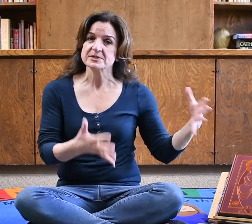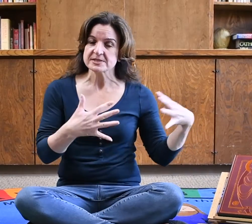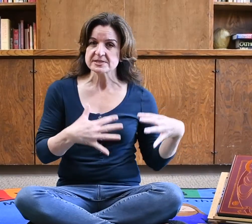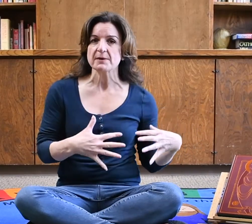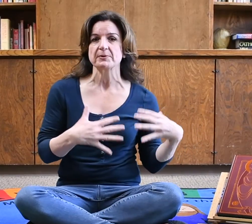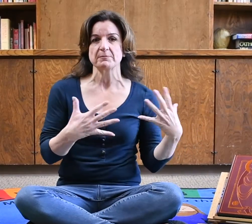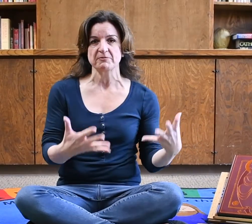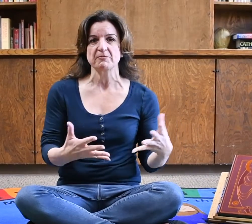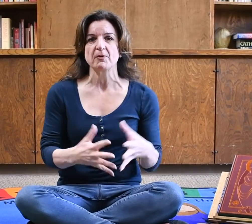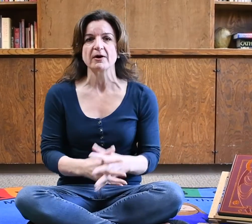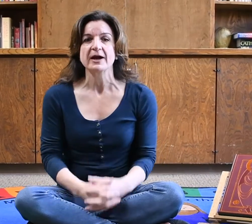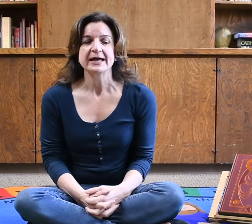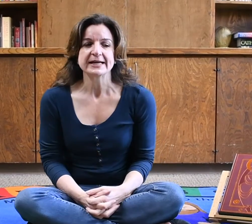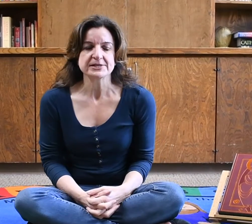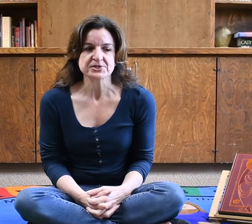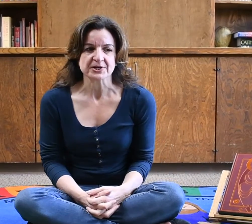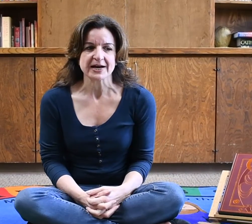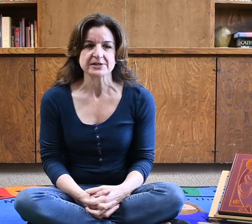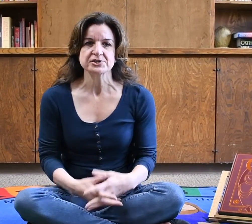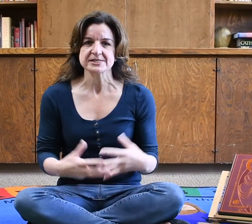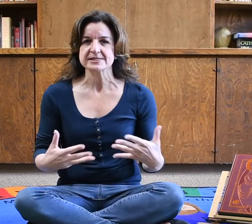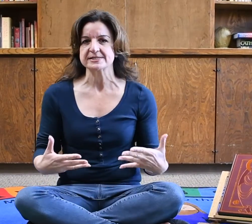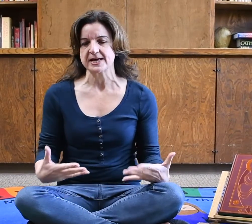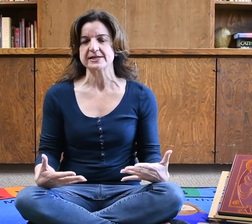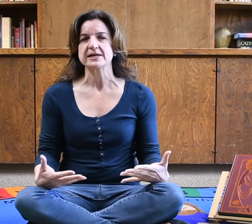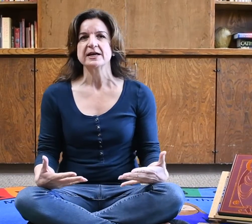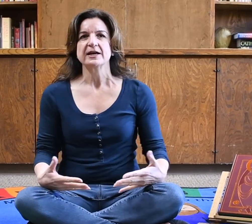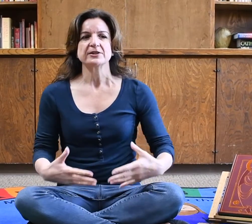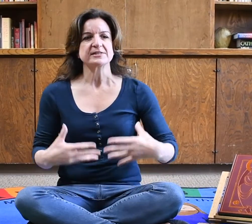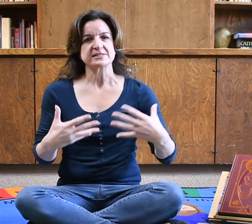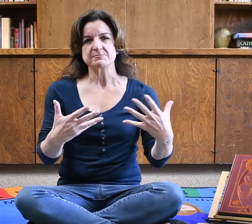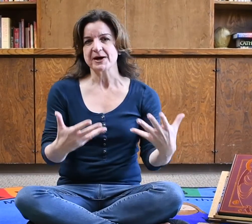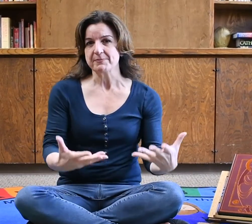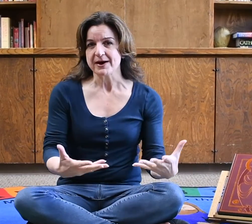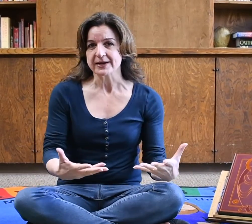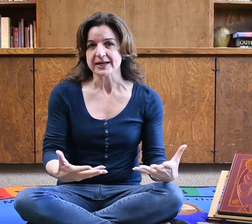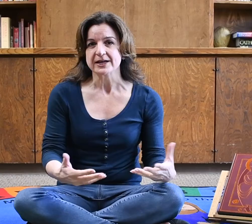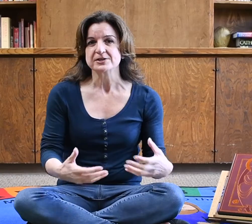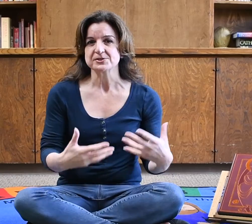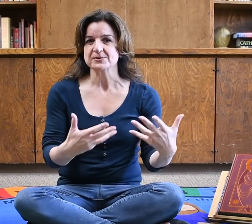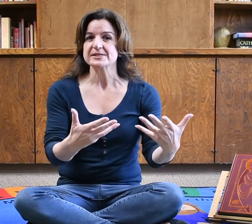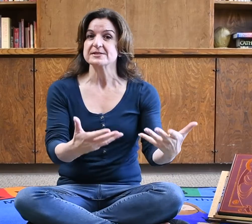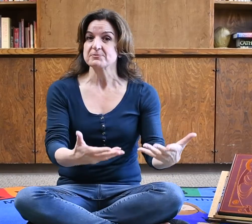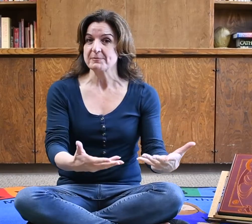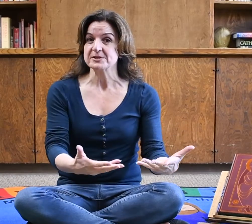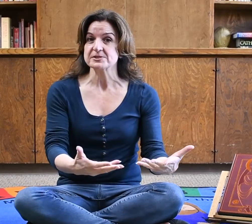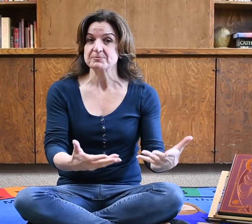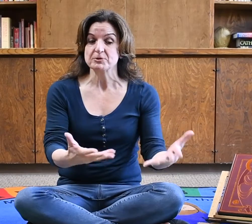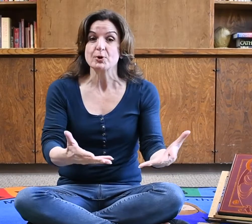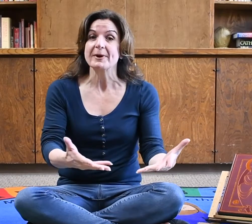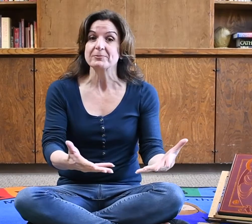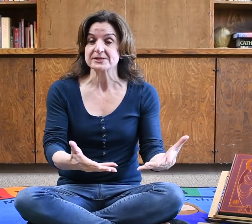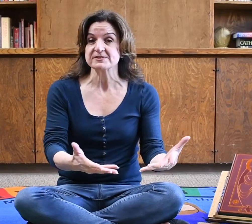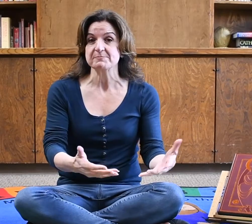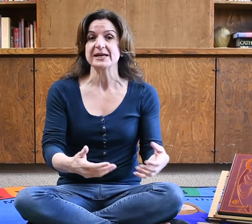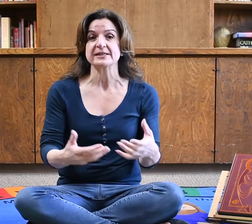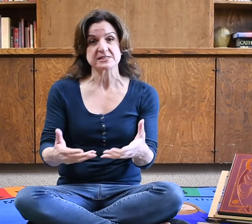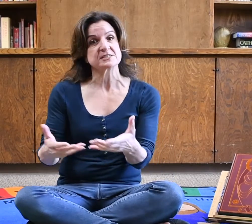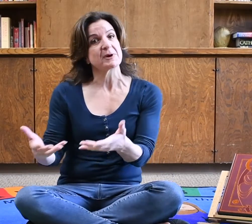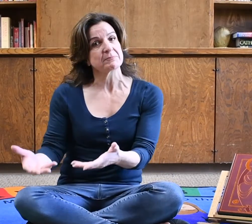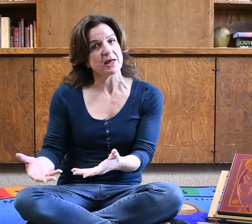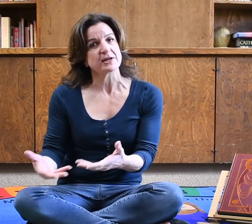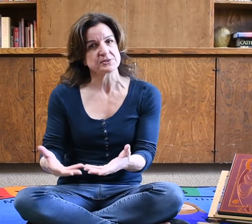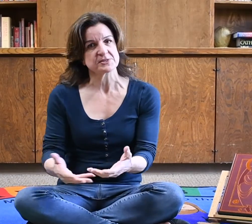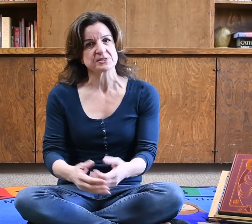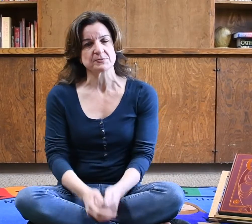time, there was a supper before Easter, and Jesus said, "This is my body. Do this in remembrance of me. This